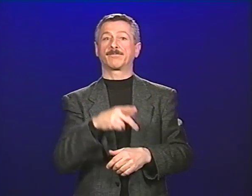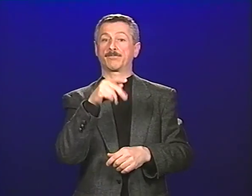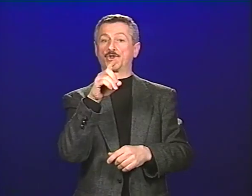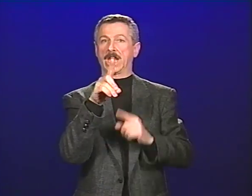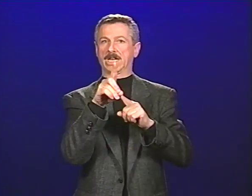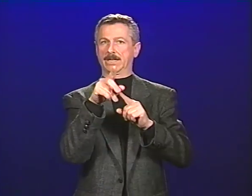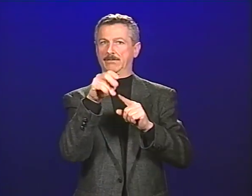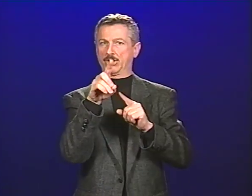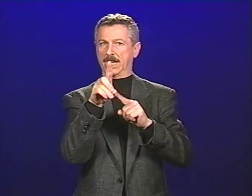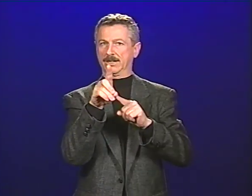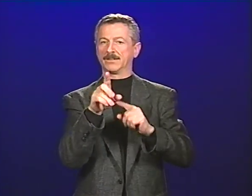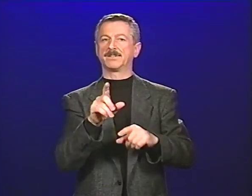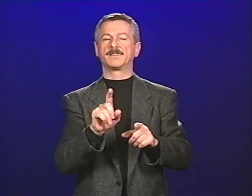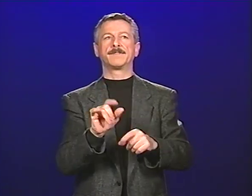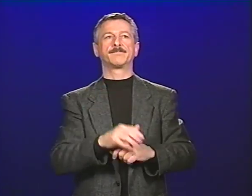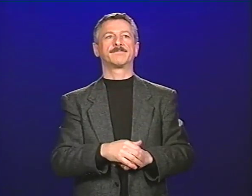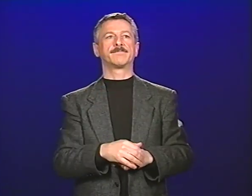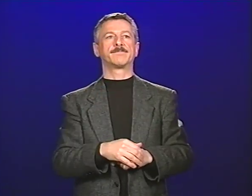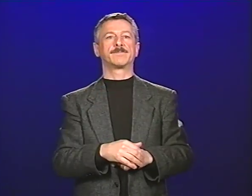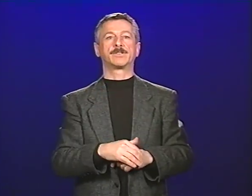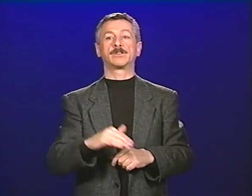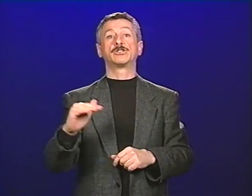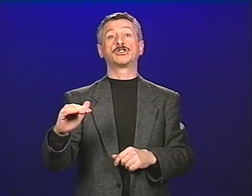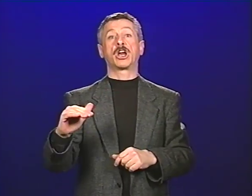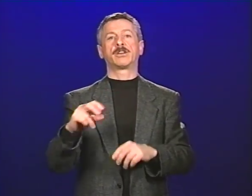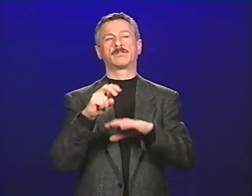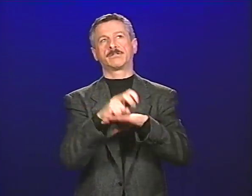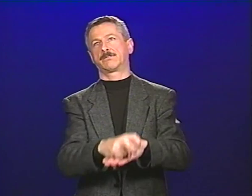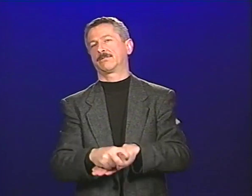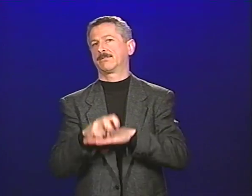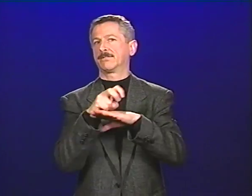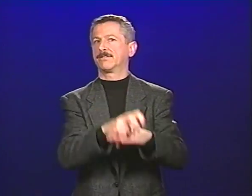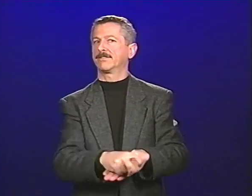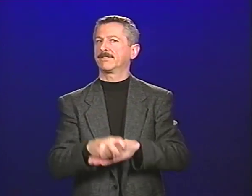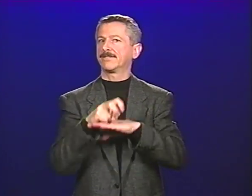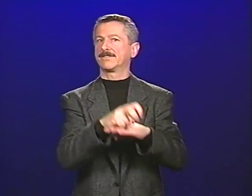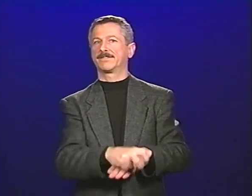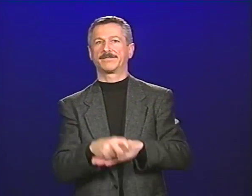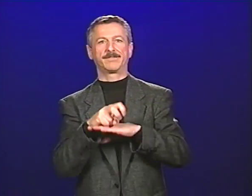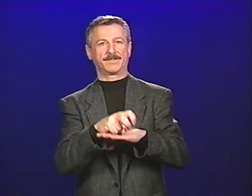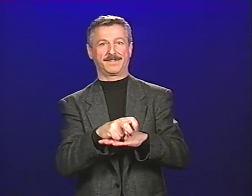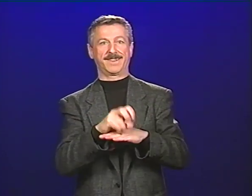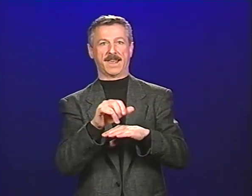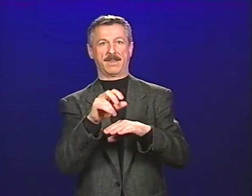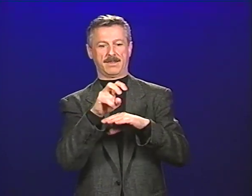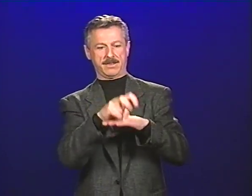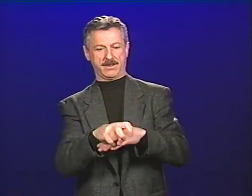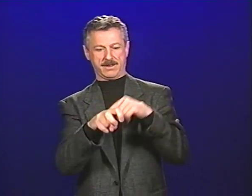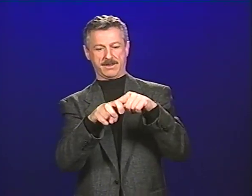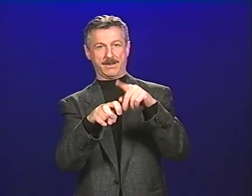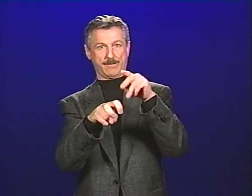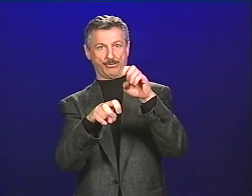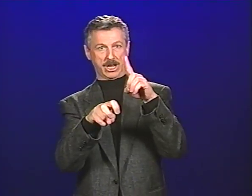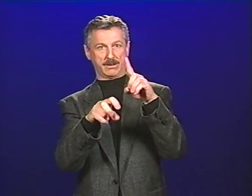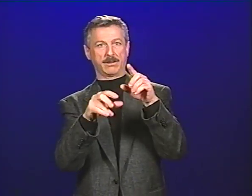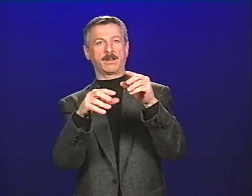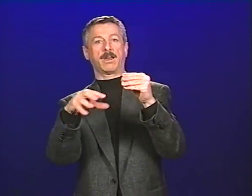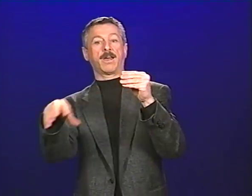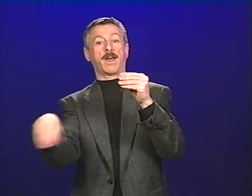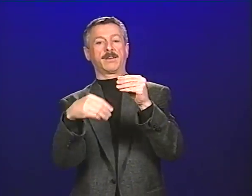Another example of an adverb modifying a predicate. The child sits for a long time. Sit